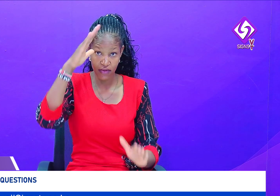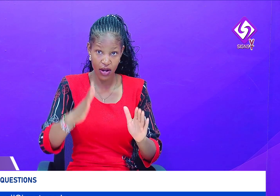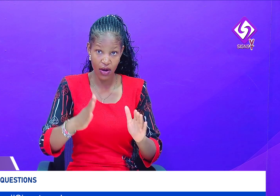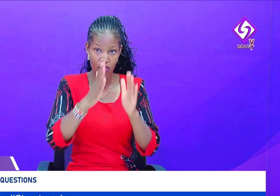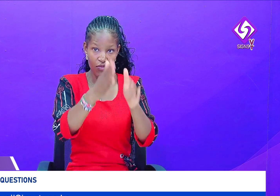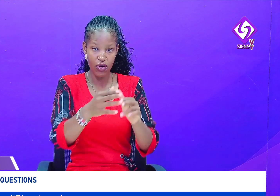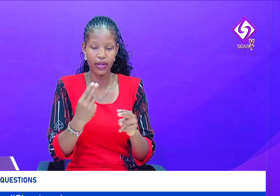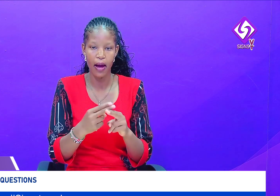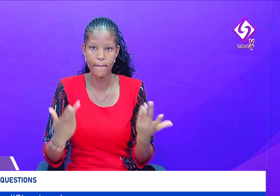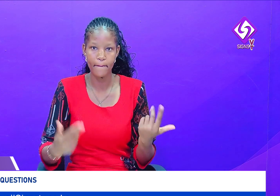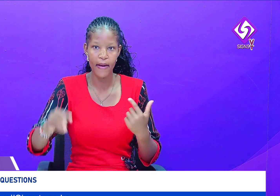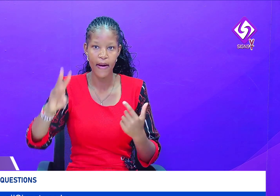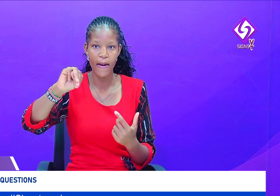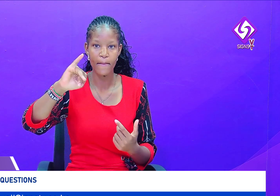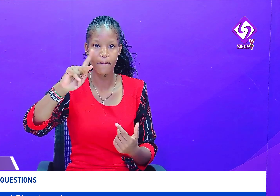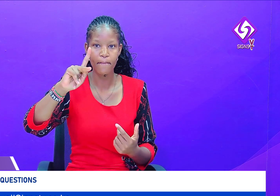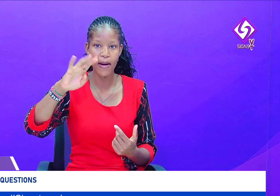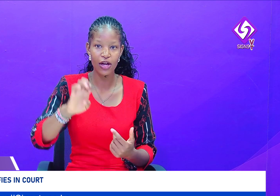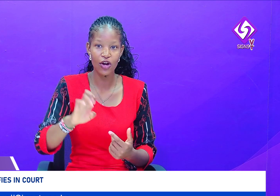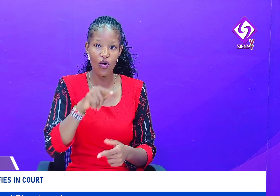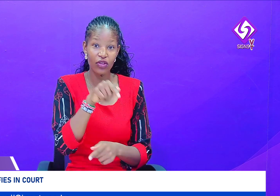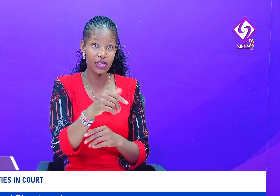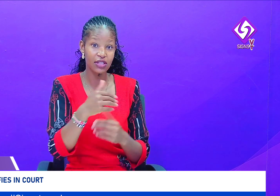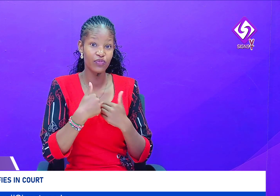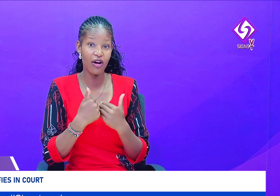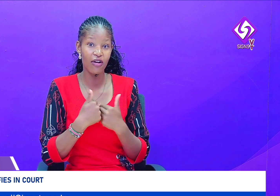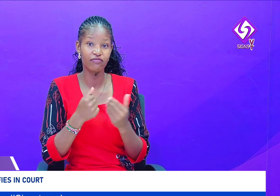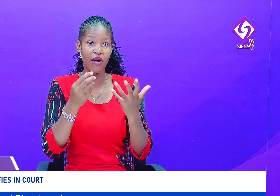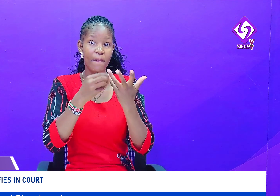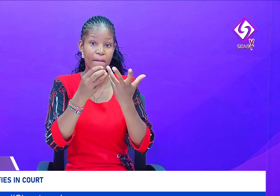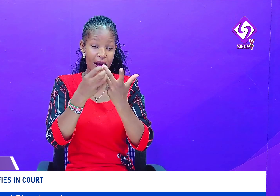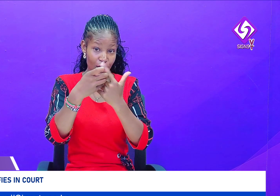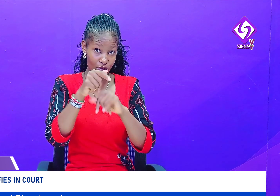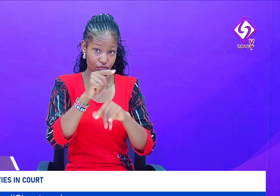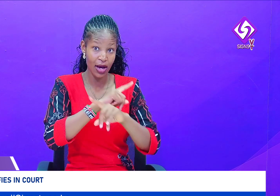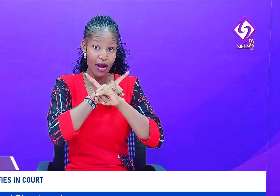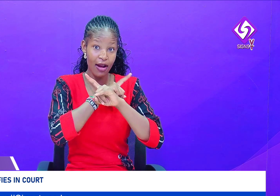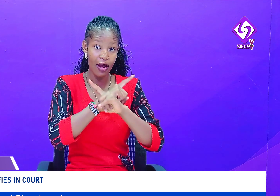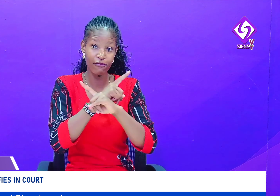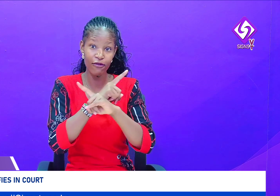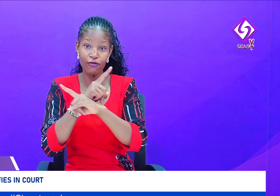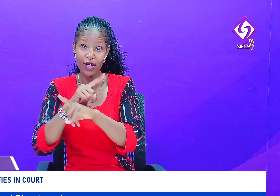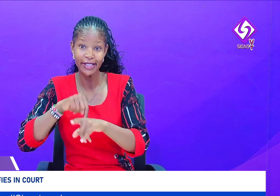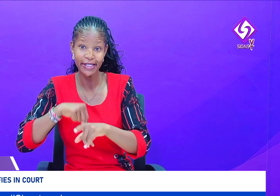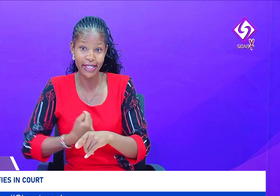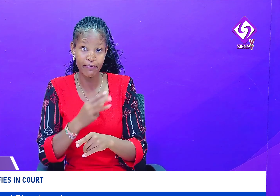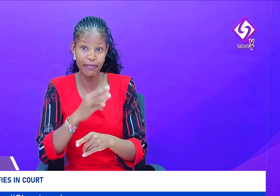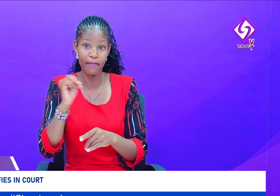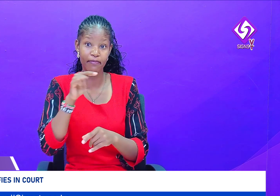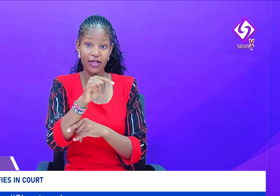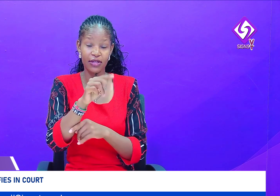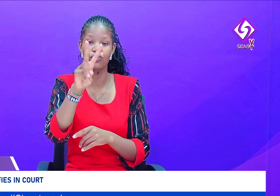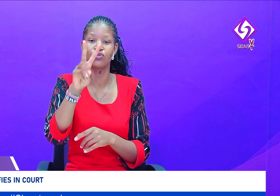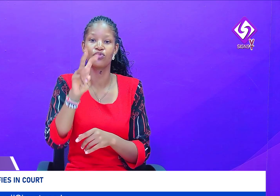Former Nairobi Governor Mike Mbuvi, alias Sonko, has defended himself in a 20 million shilling